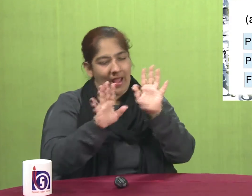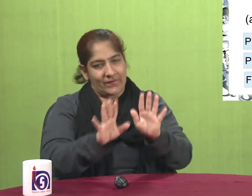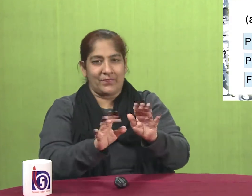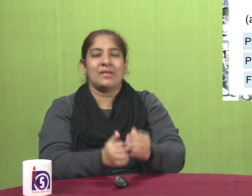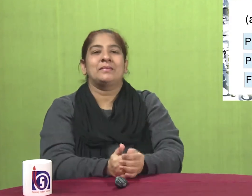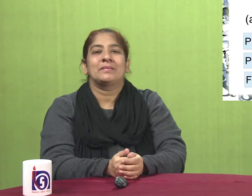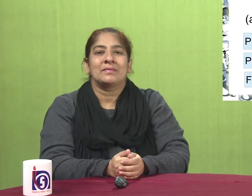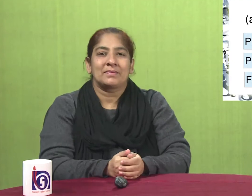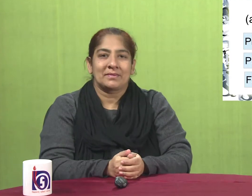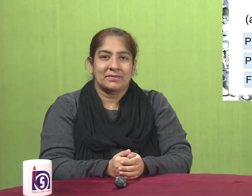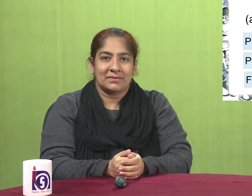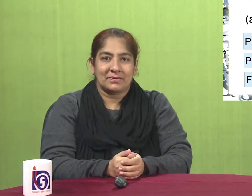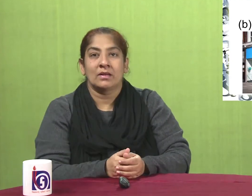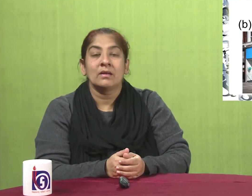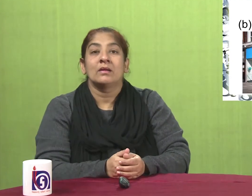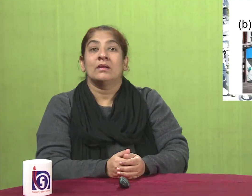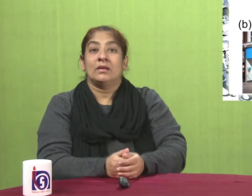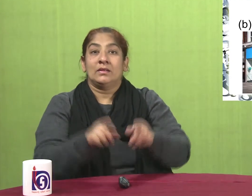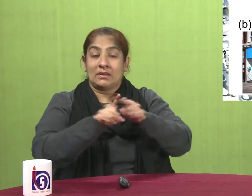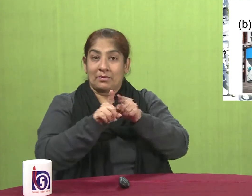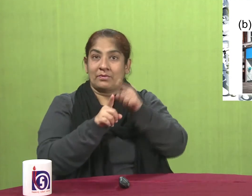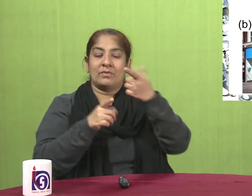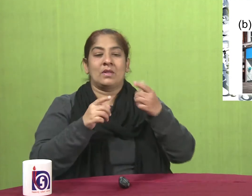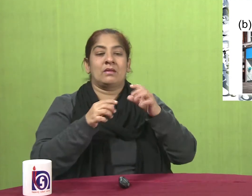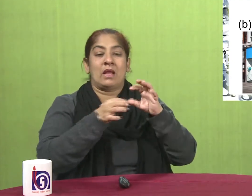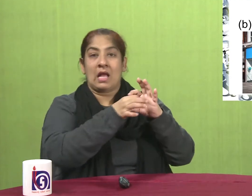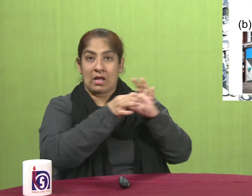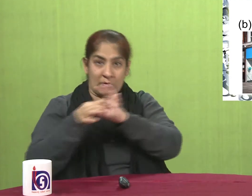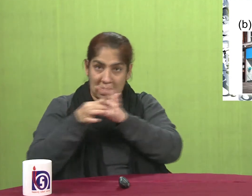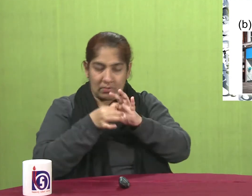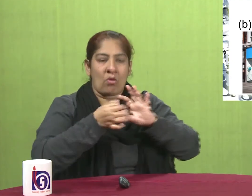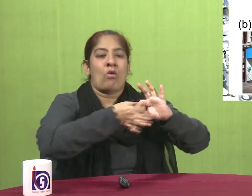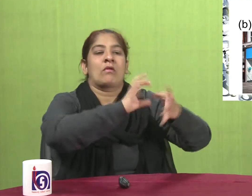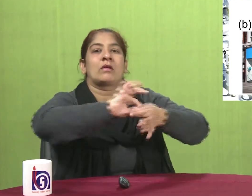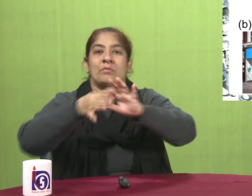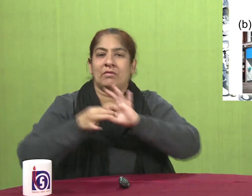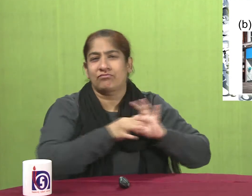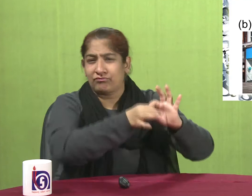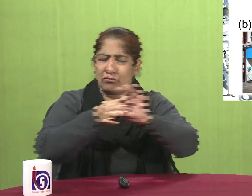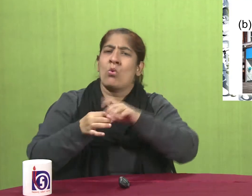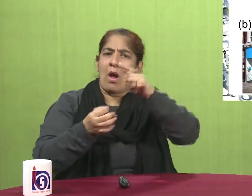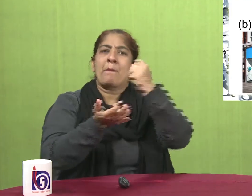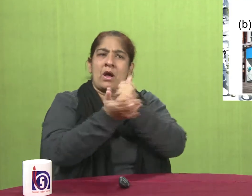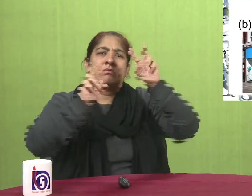Second type of banks are the cooperative